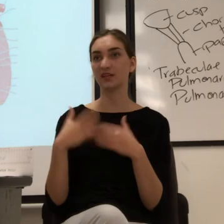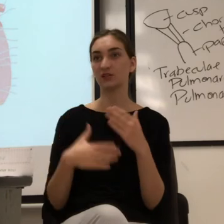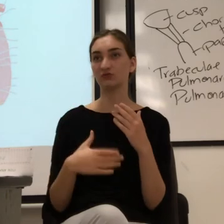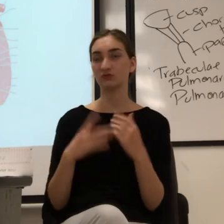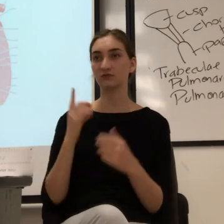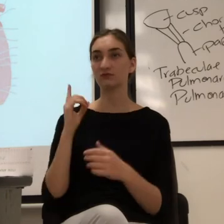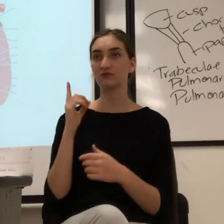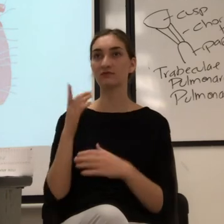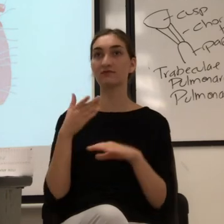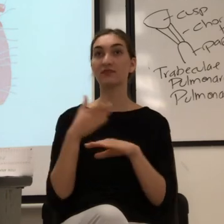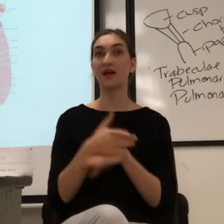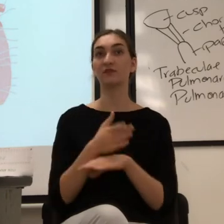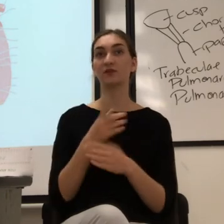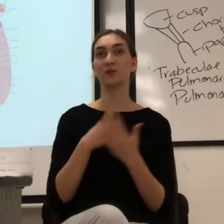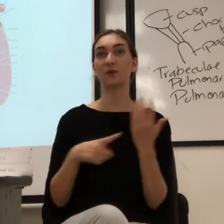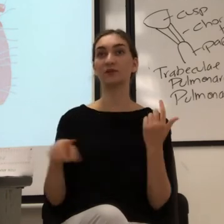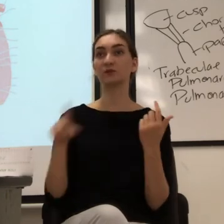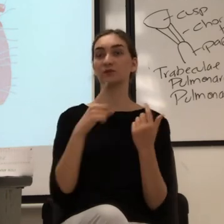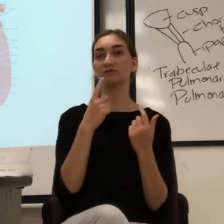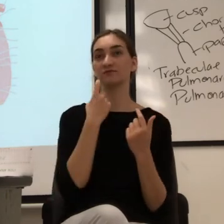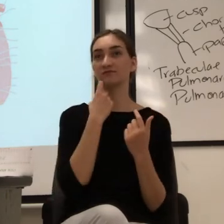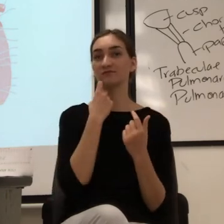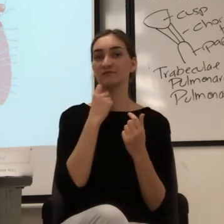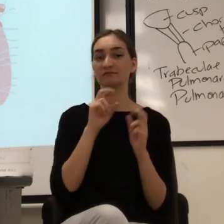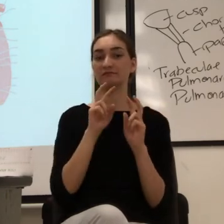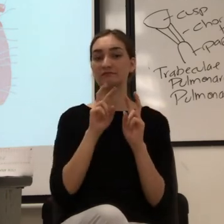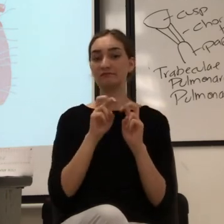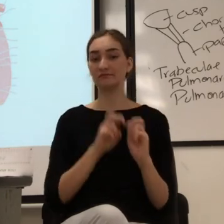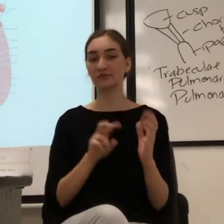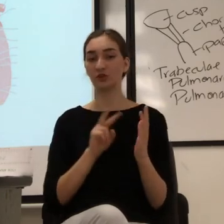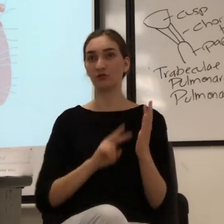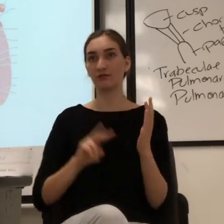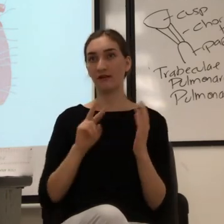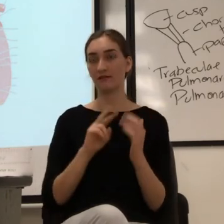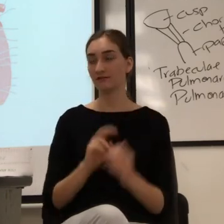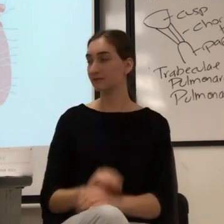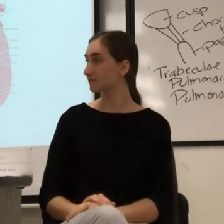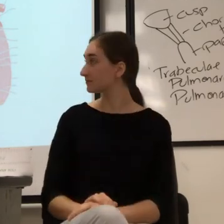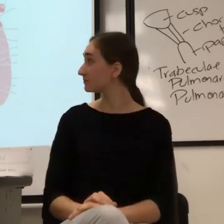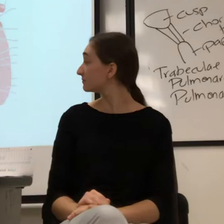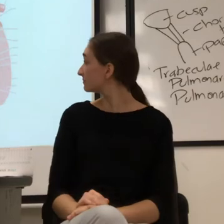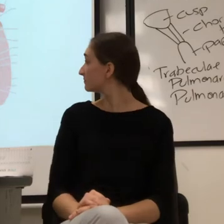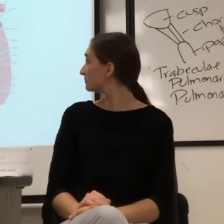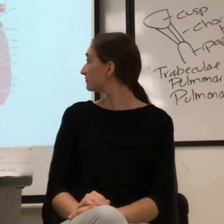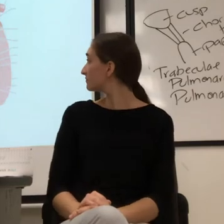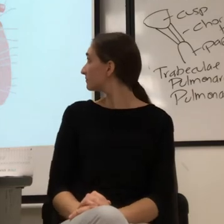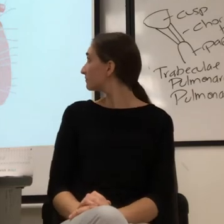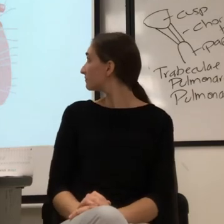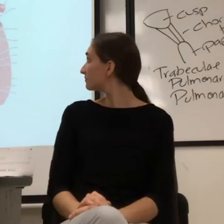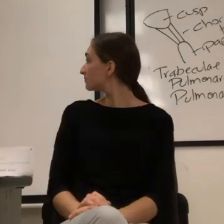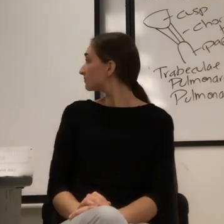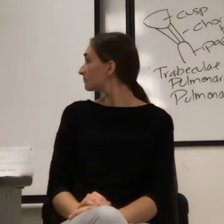after what we just did, let's see here, is my presenter.